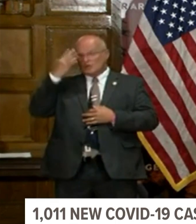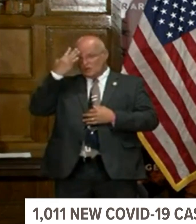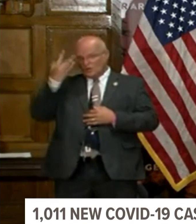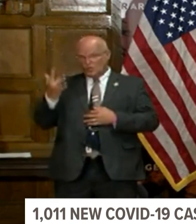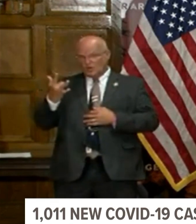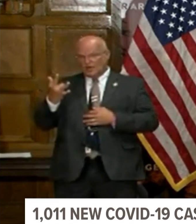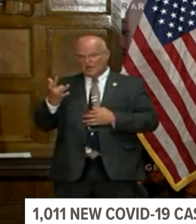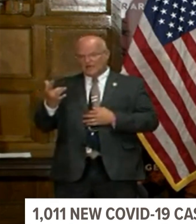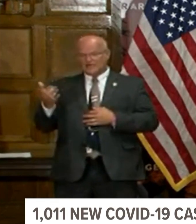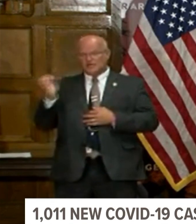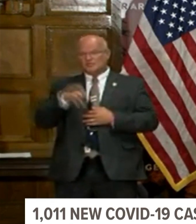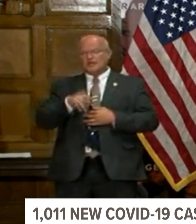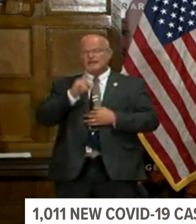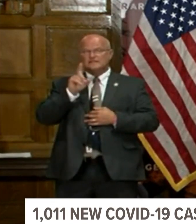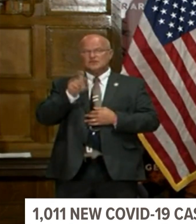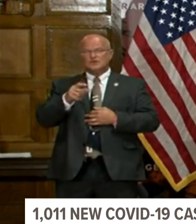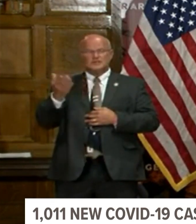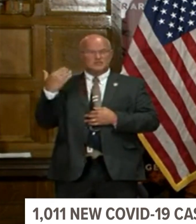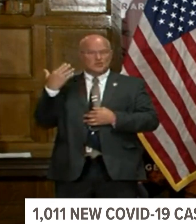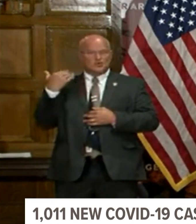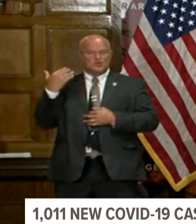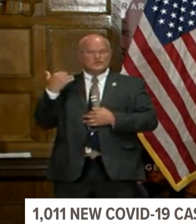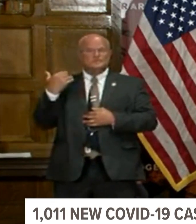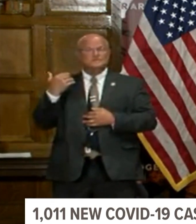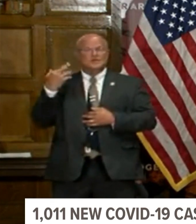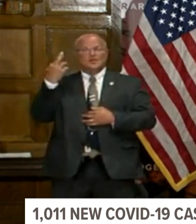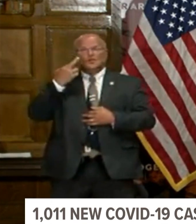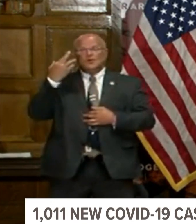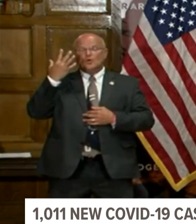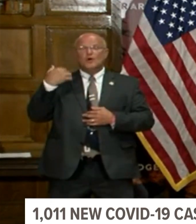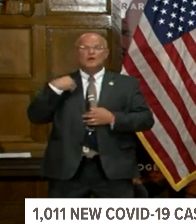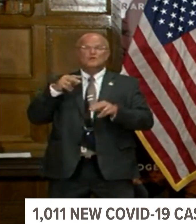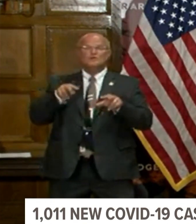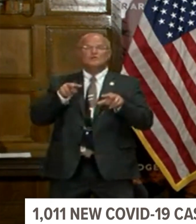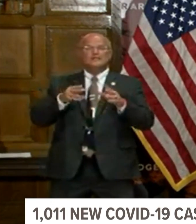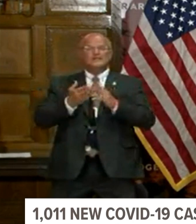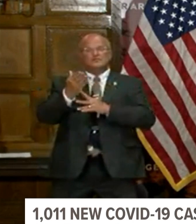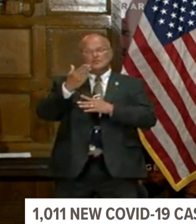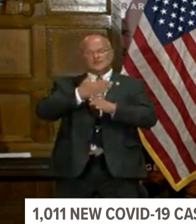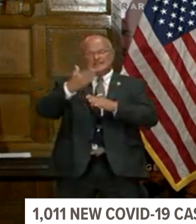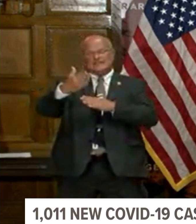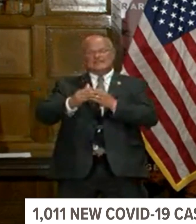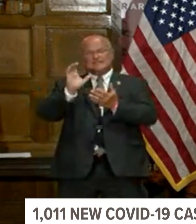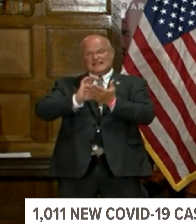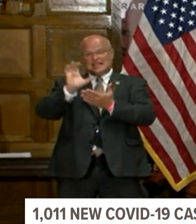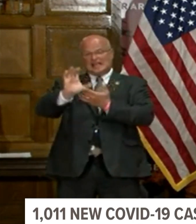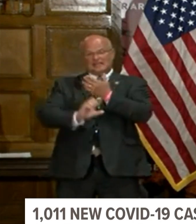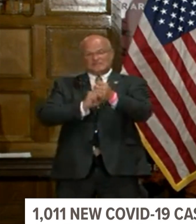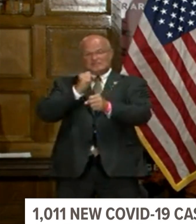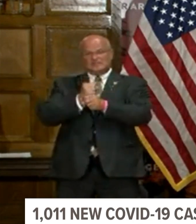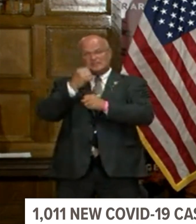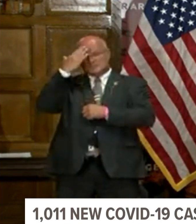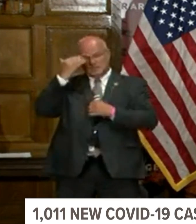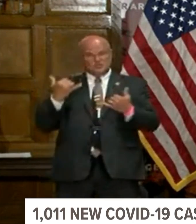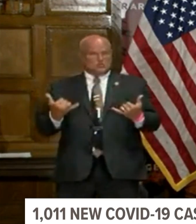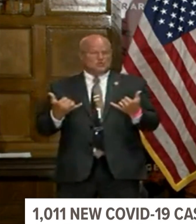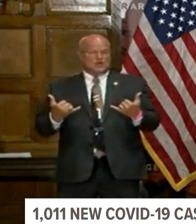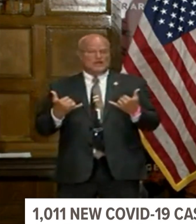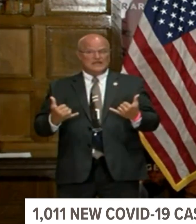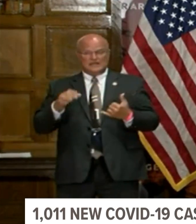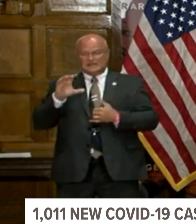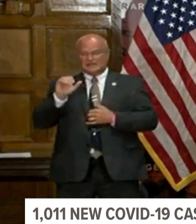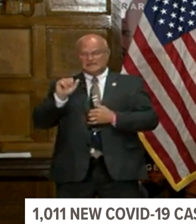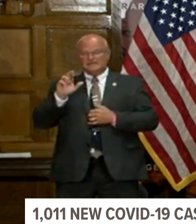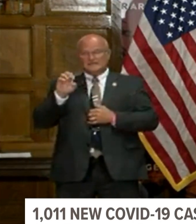that, to go back to a question that was posed earlier, the reason that we're looking at through the end of the calendar year is because right now the